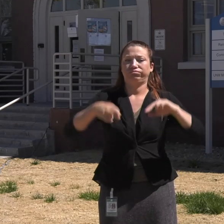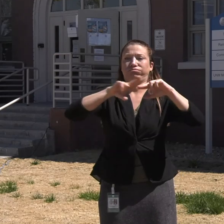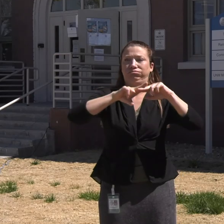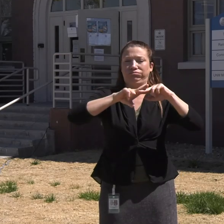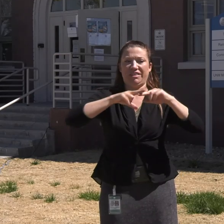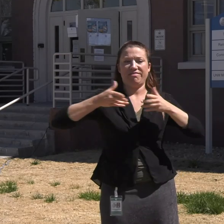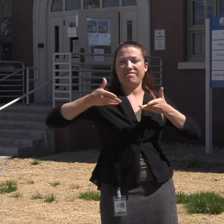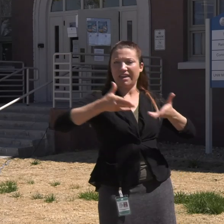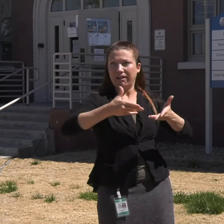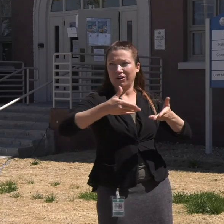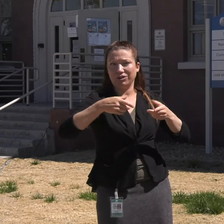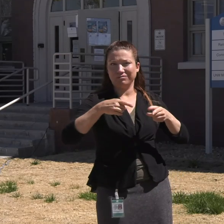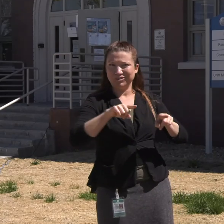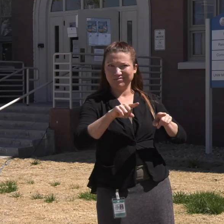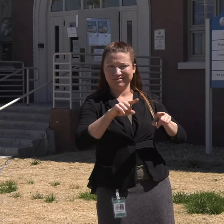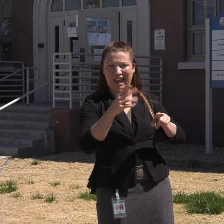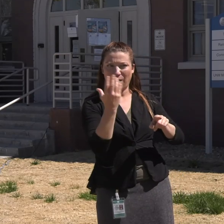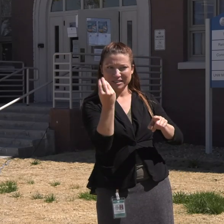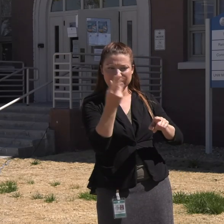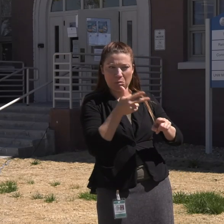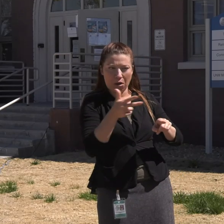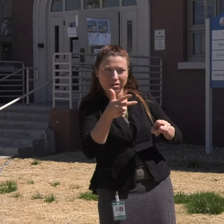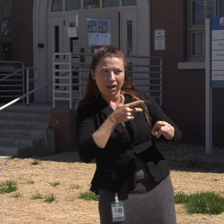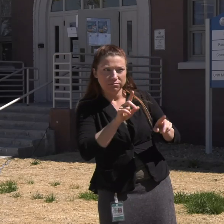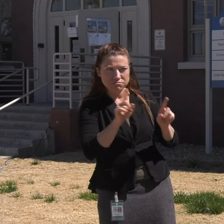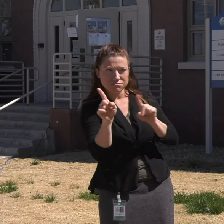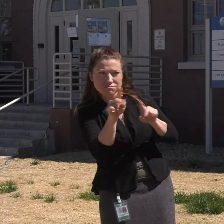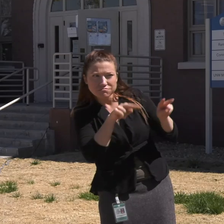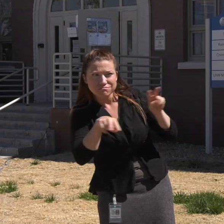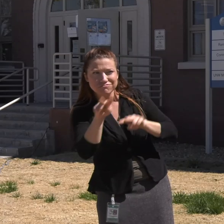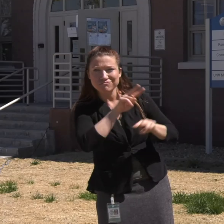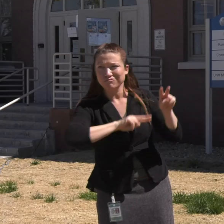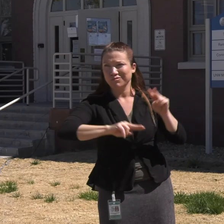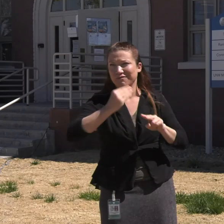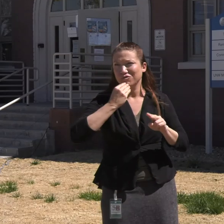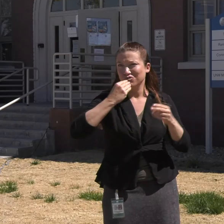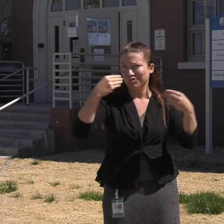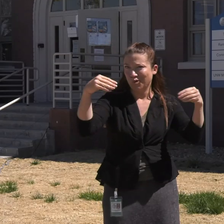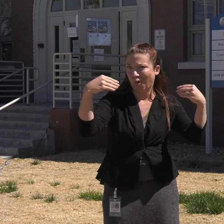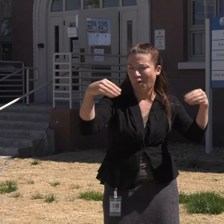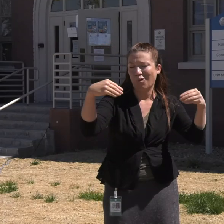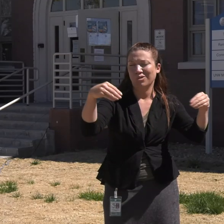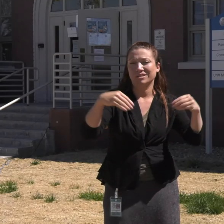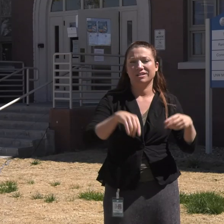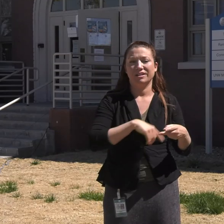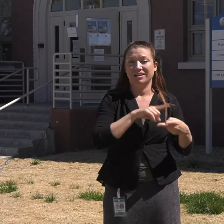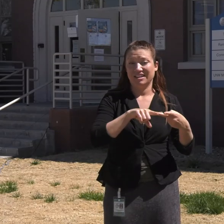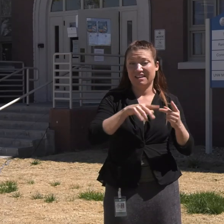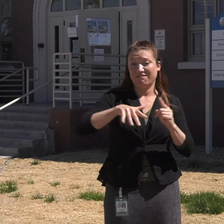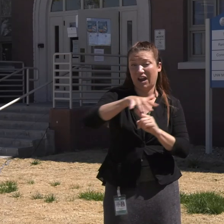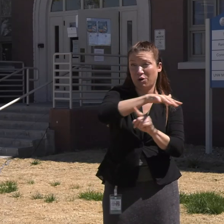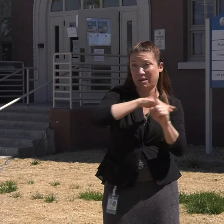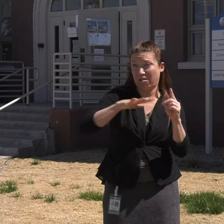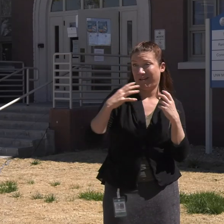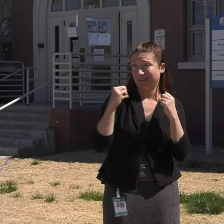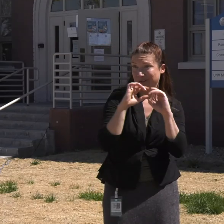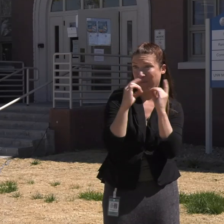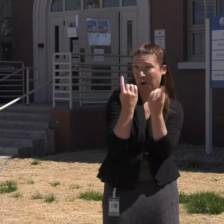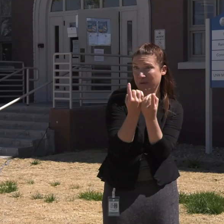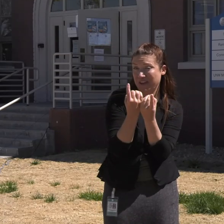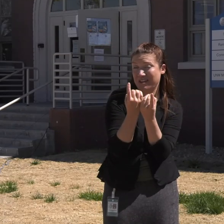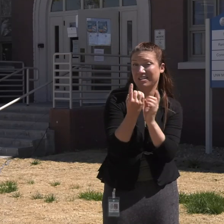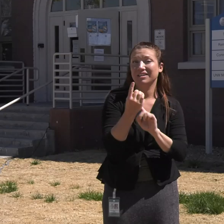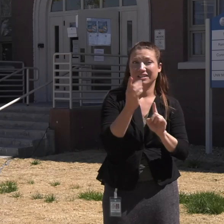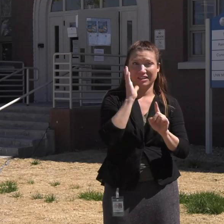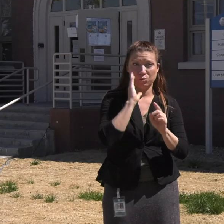just to remind everyone to stay calm and stay safe. But our environmental health department is also going to start contacting all